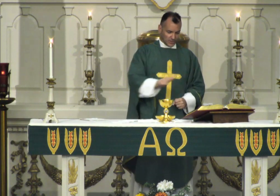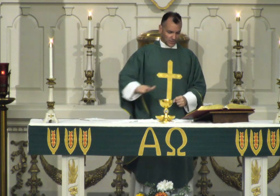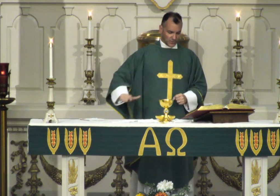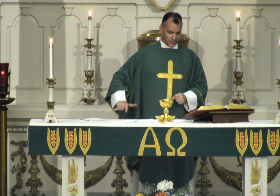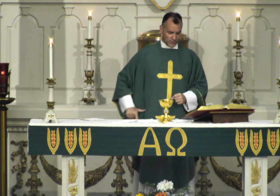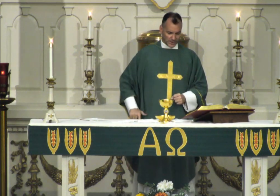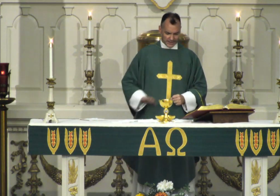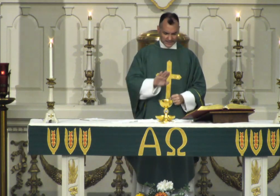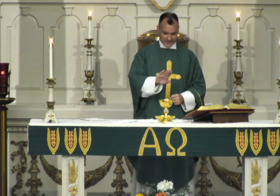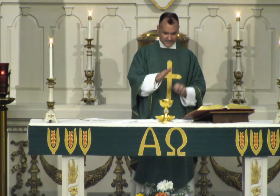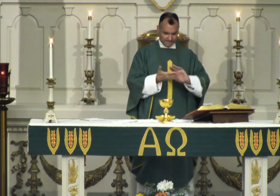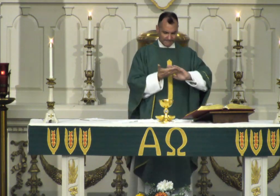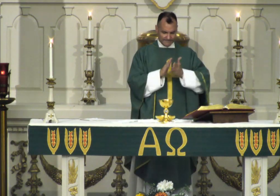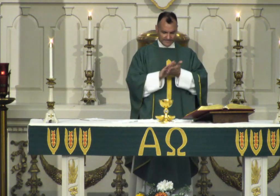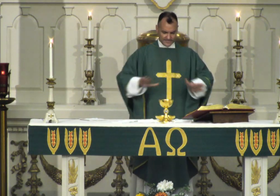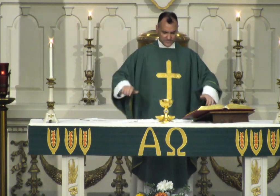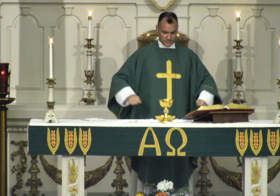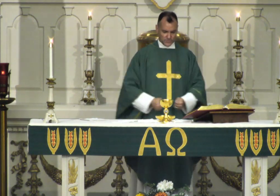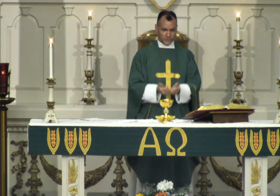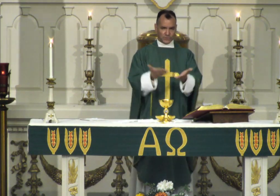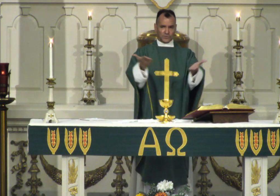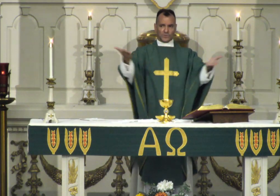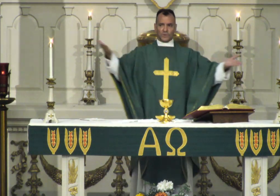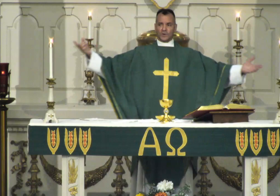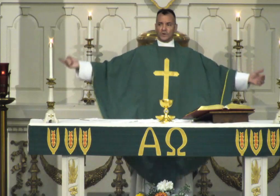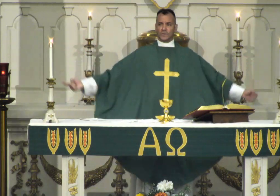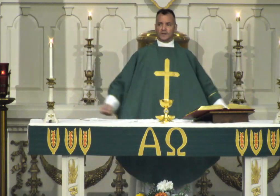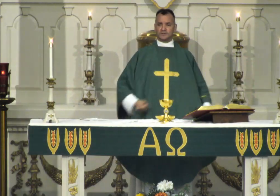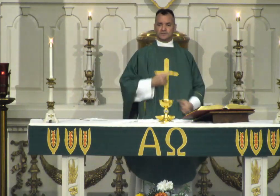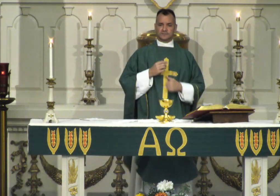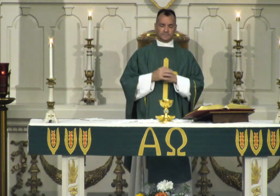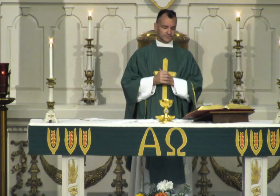The peace of the Lord be with you always.